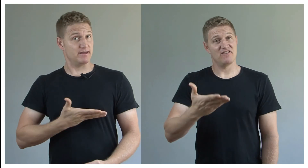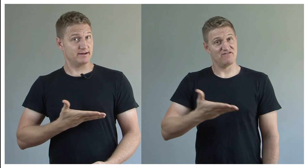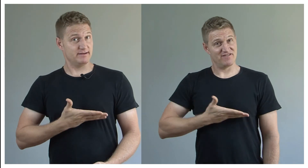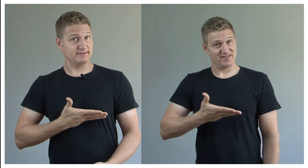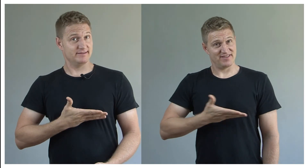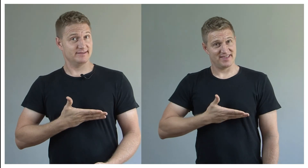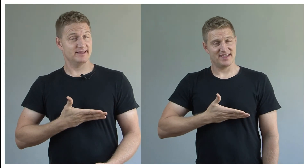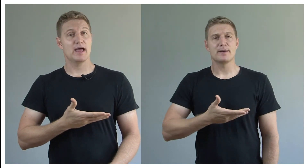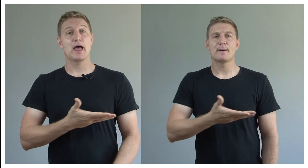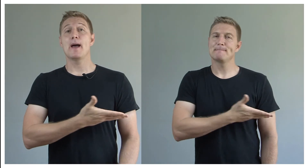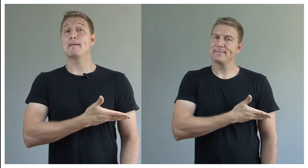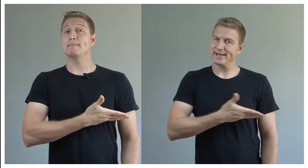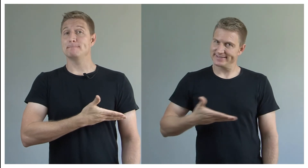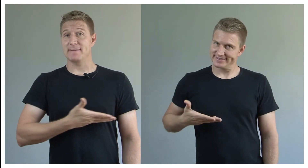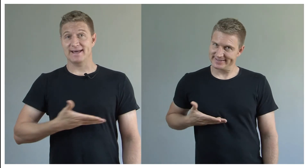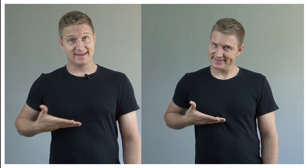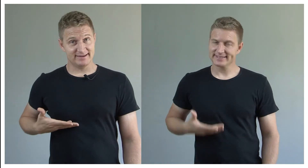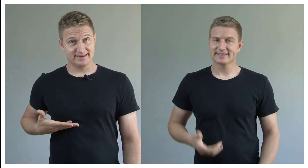father, mother,